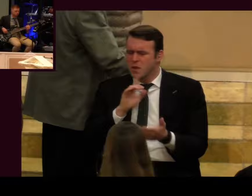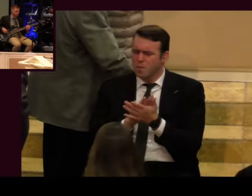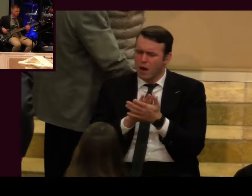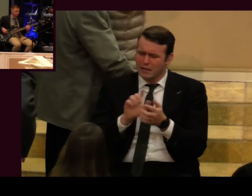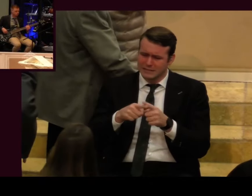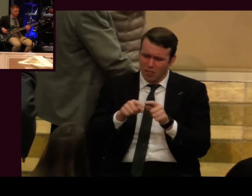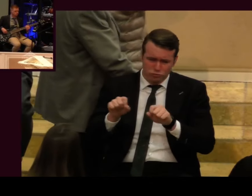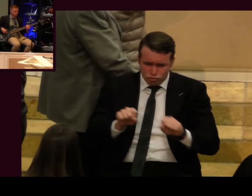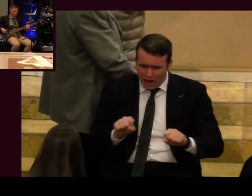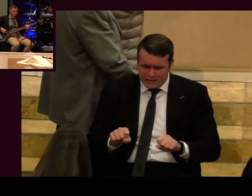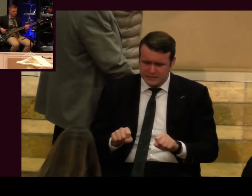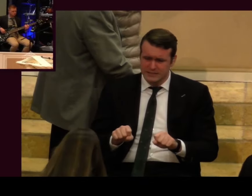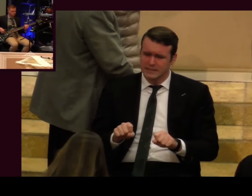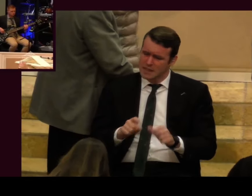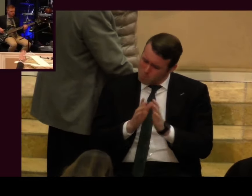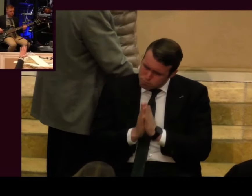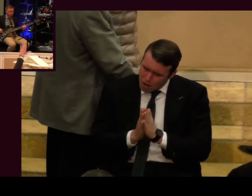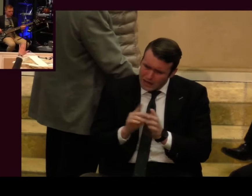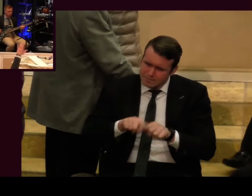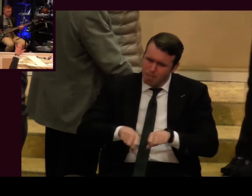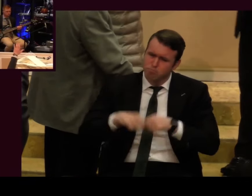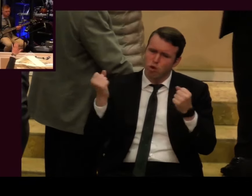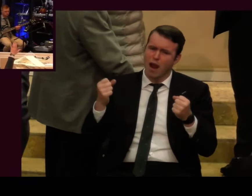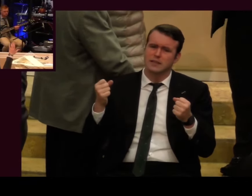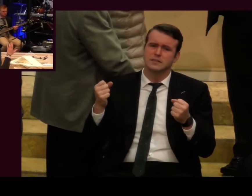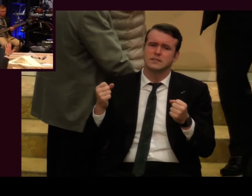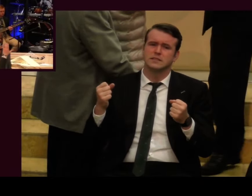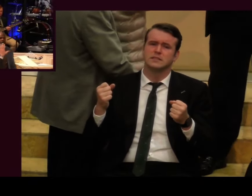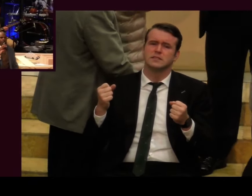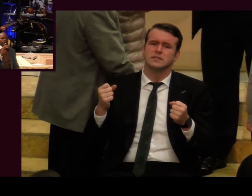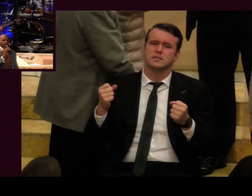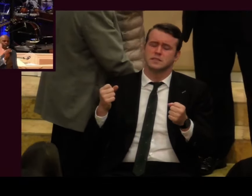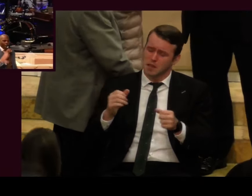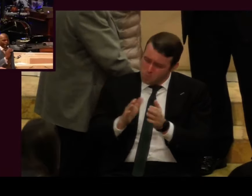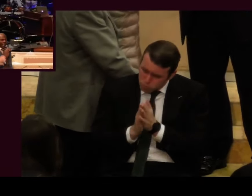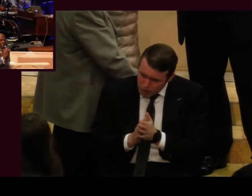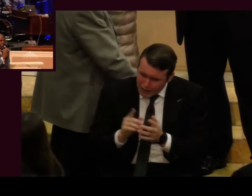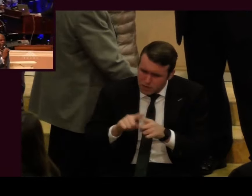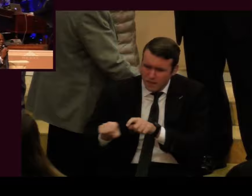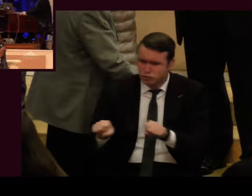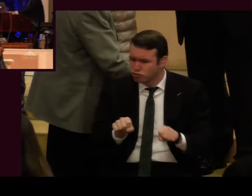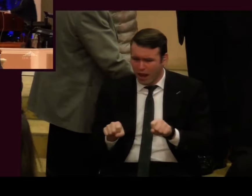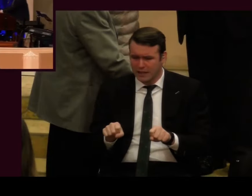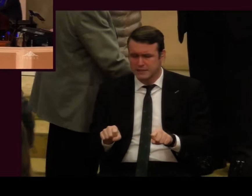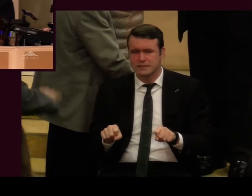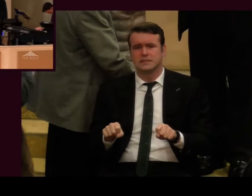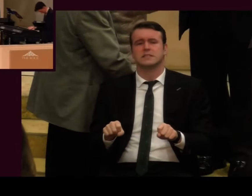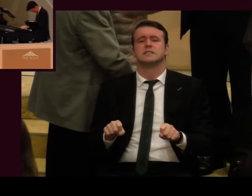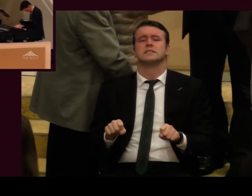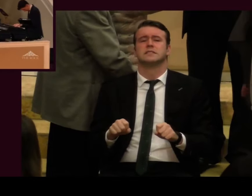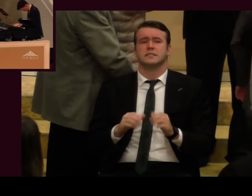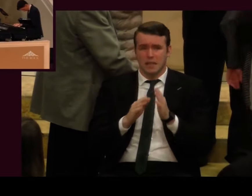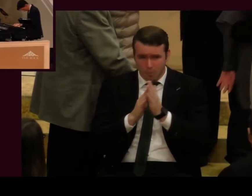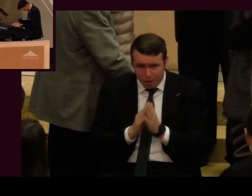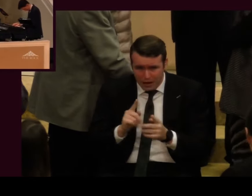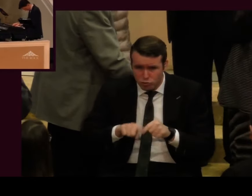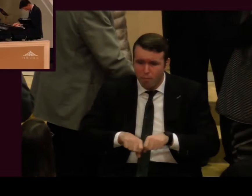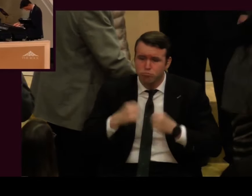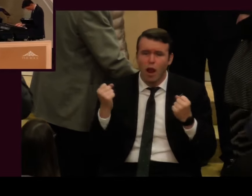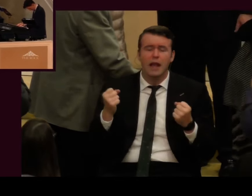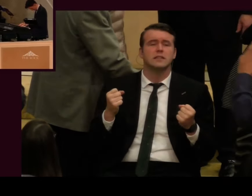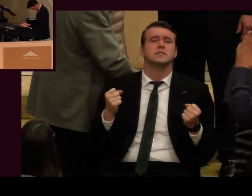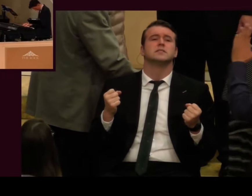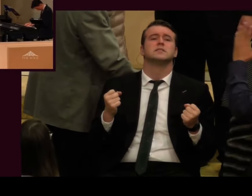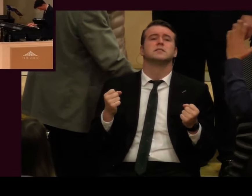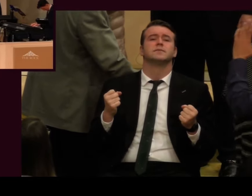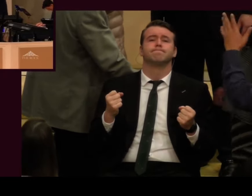Pray till it shakes. Pray till it breaks. Pray till it shakes. Come on. Pray till it